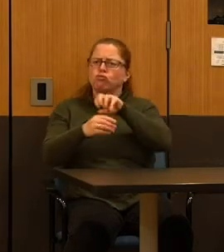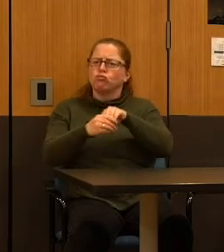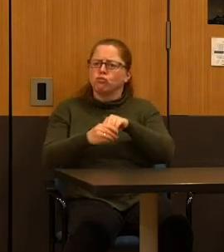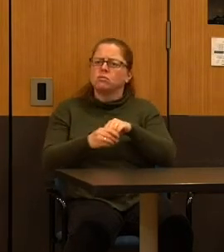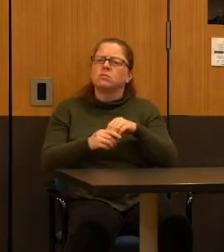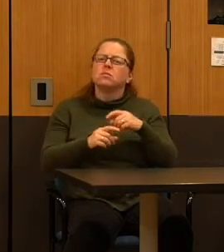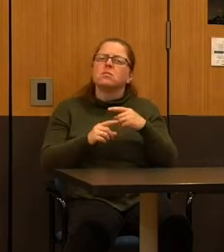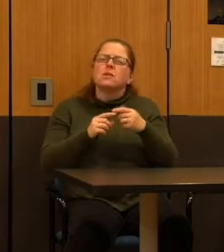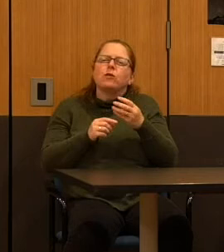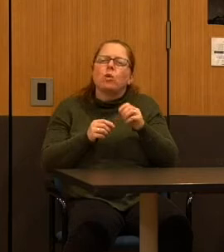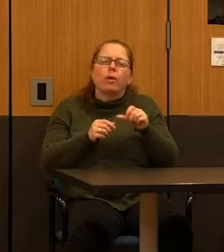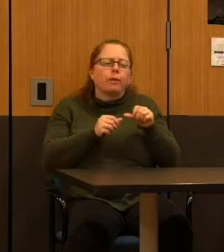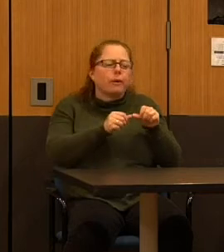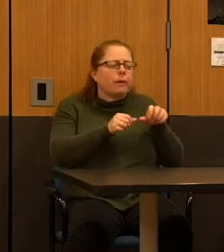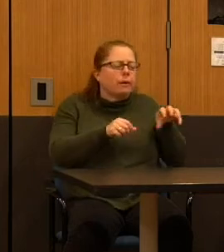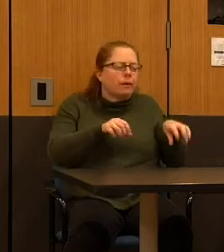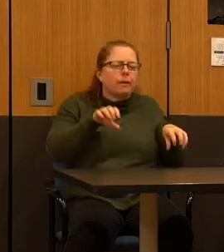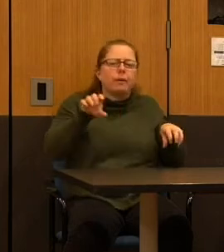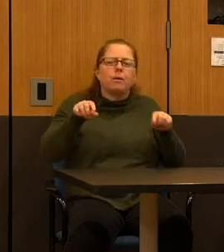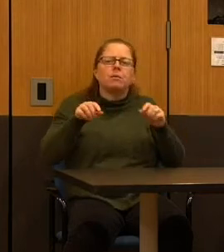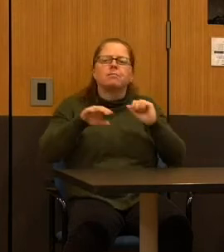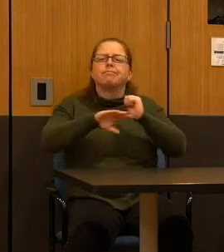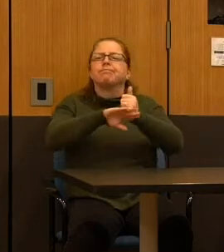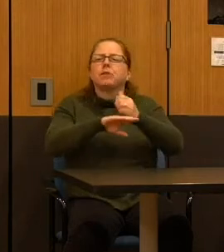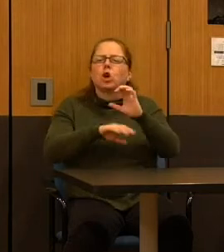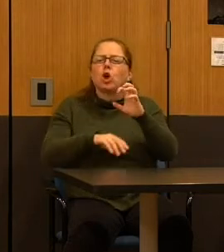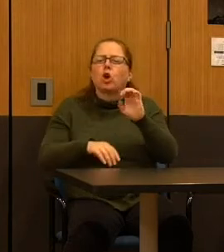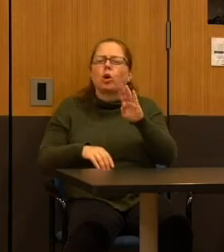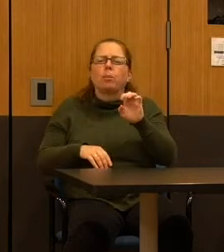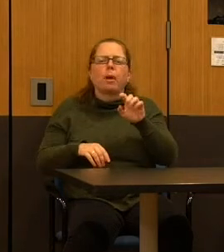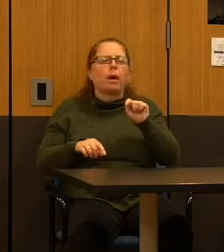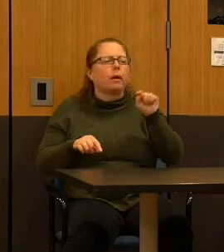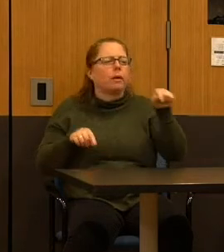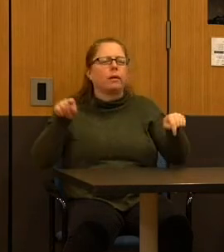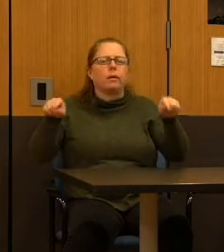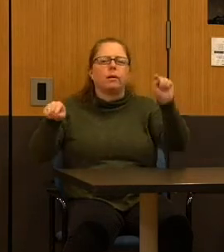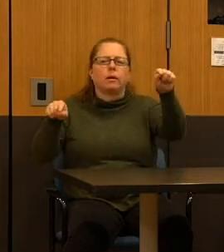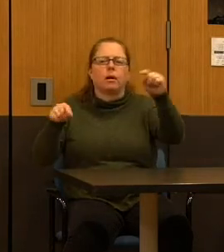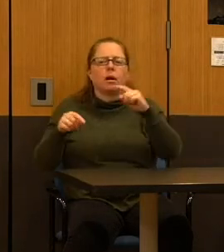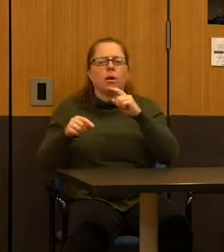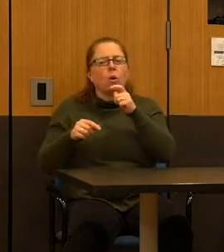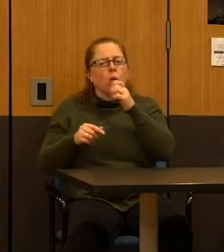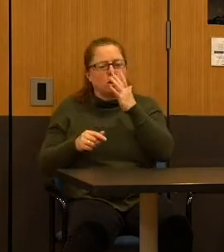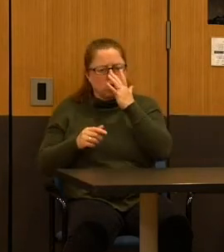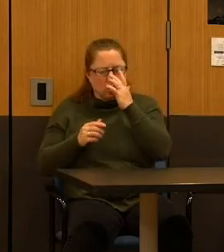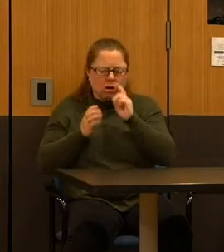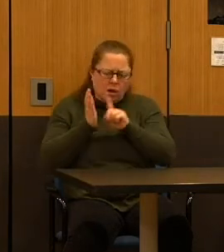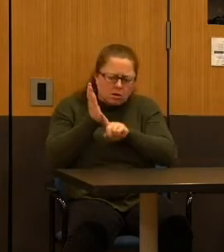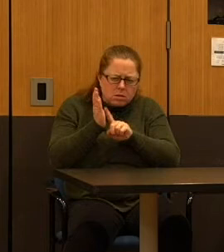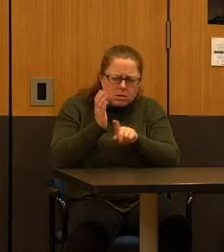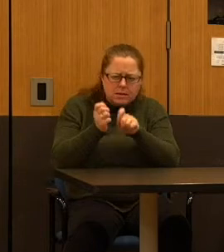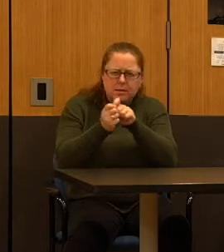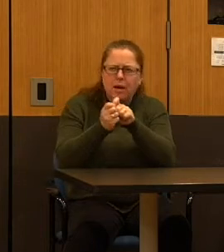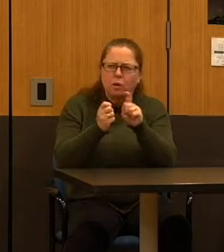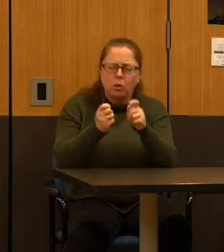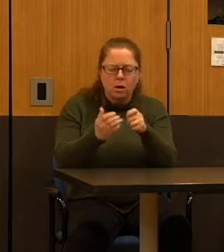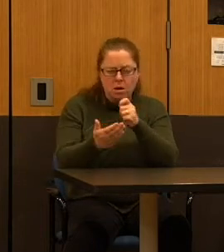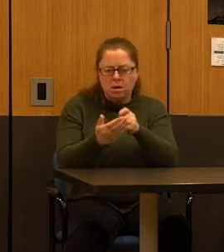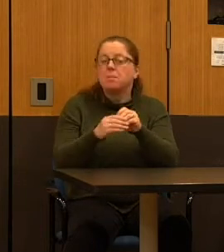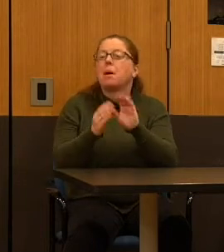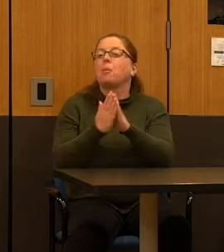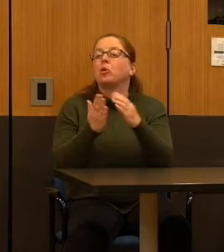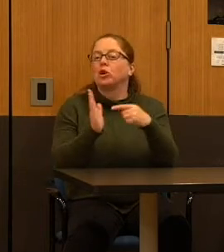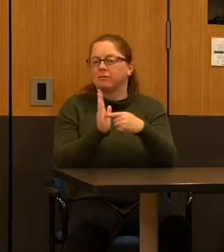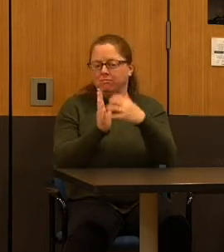of isolated curb cuts that real nerds can get into looking at in my book, if you